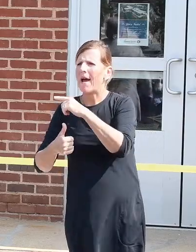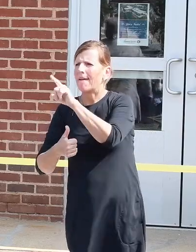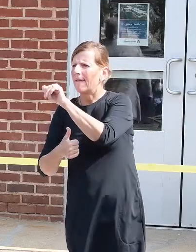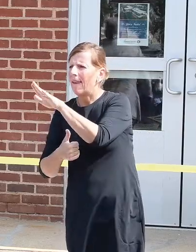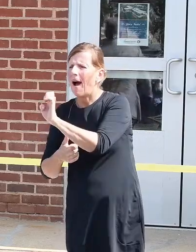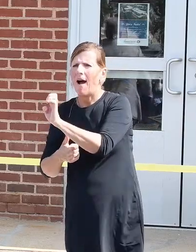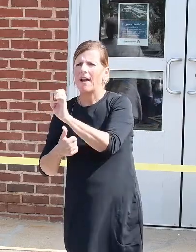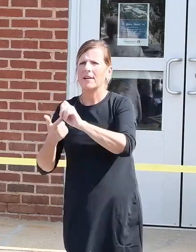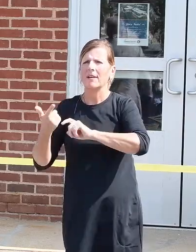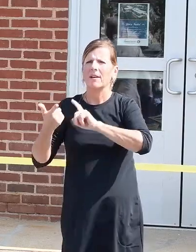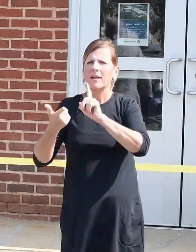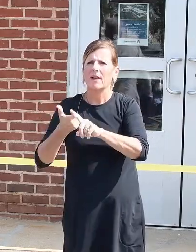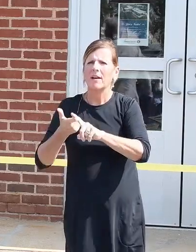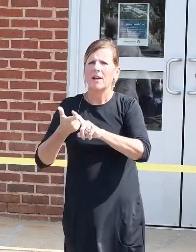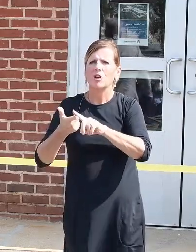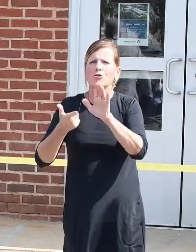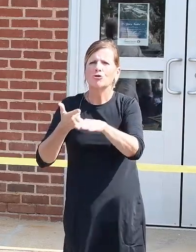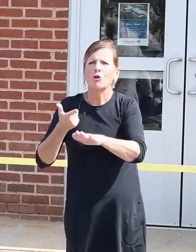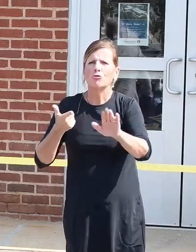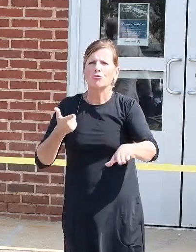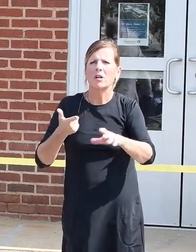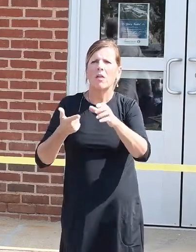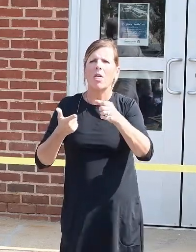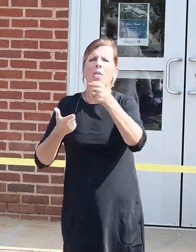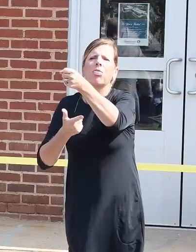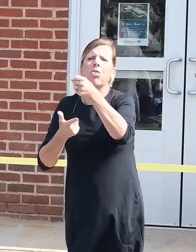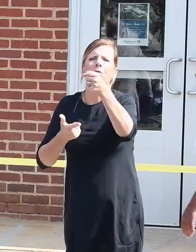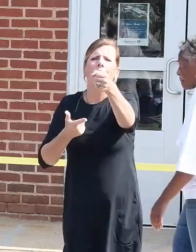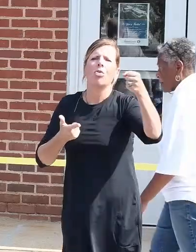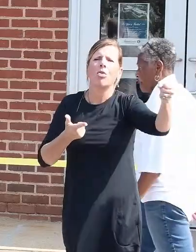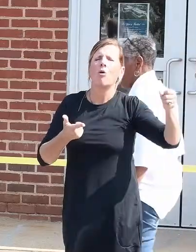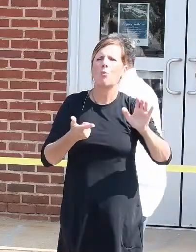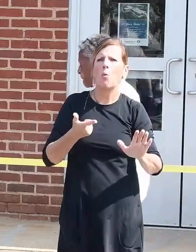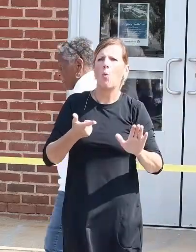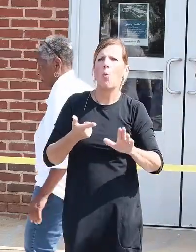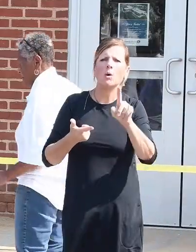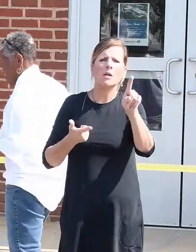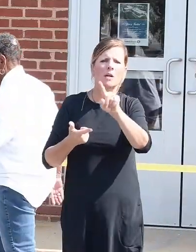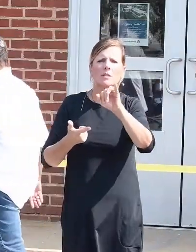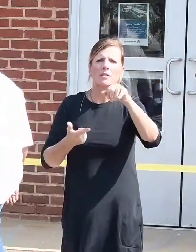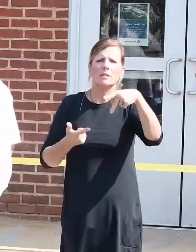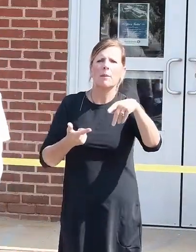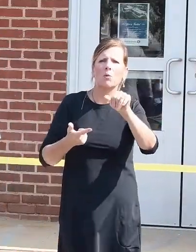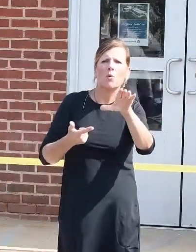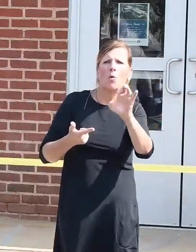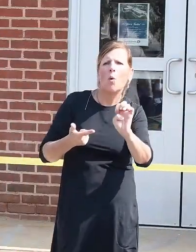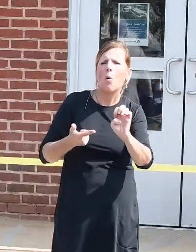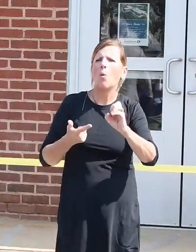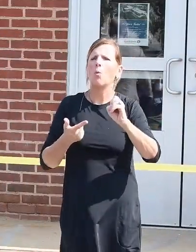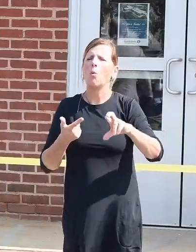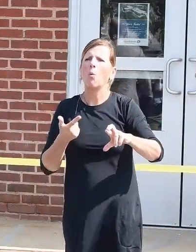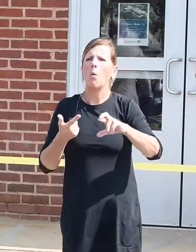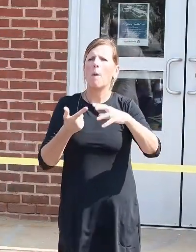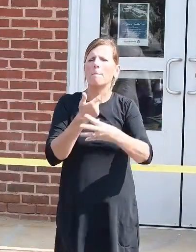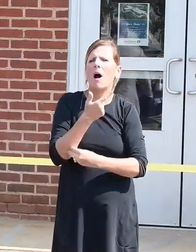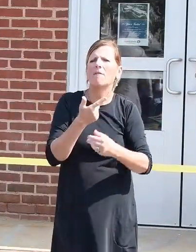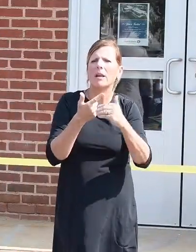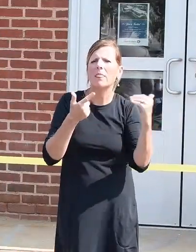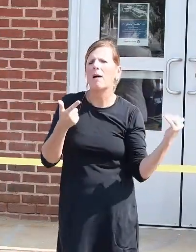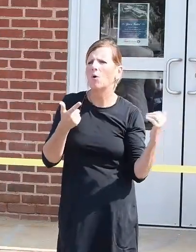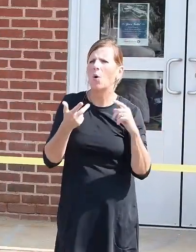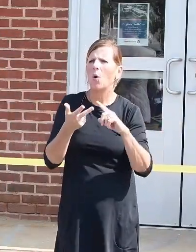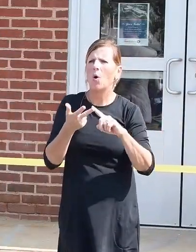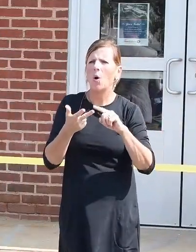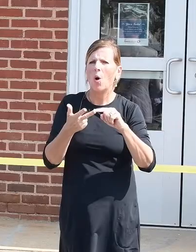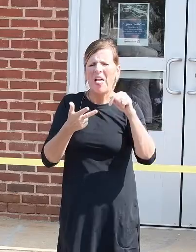we think about the issue of children being assigned to schools based upon zip codes and poverty levels, how we need to